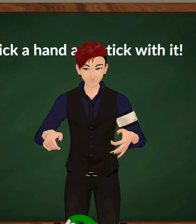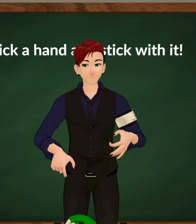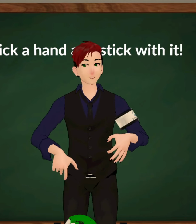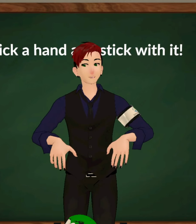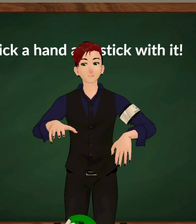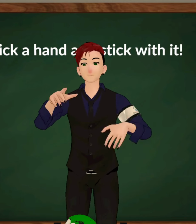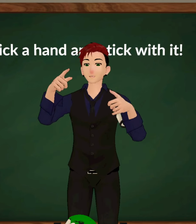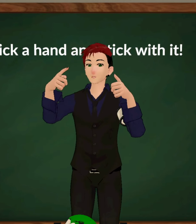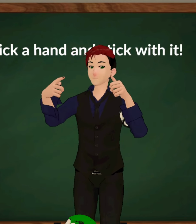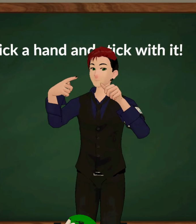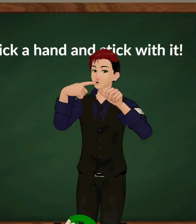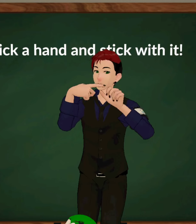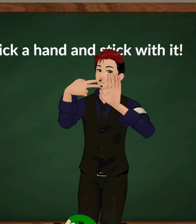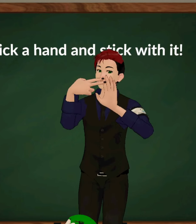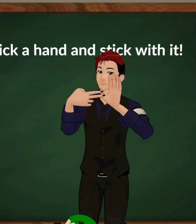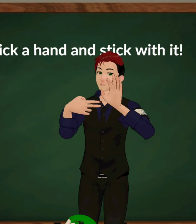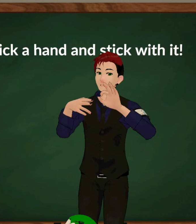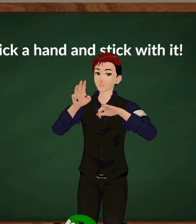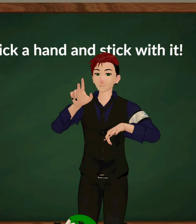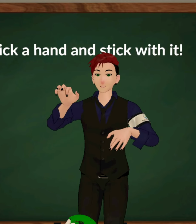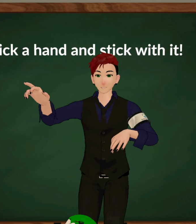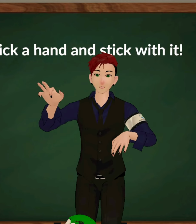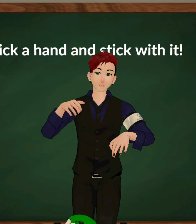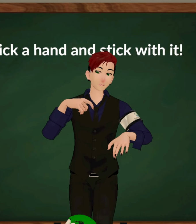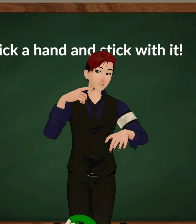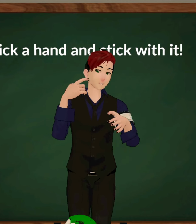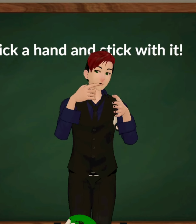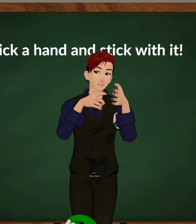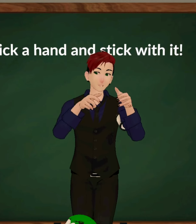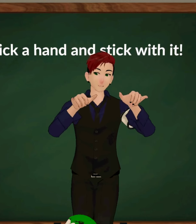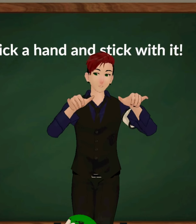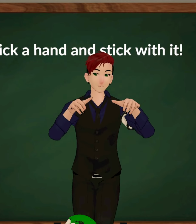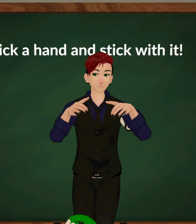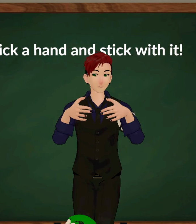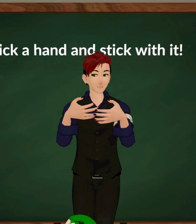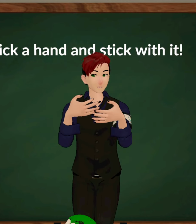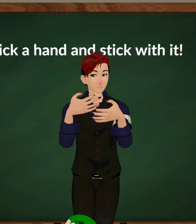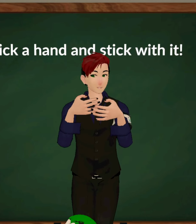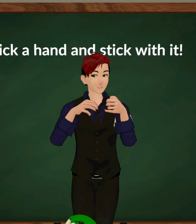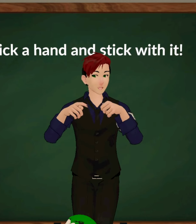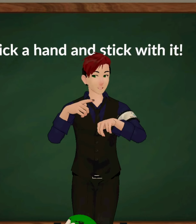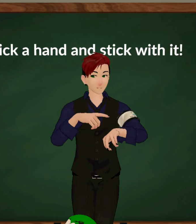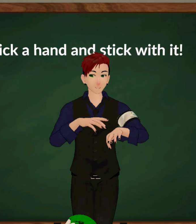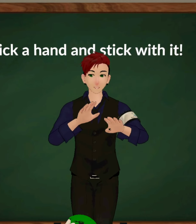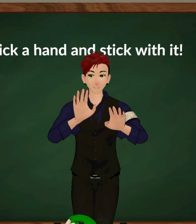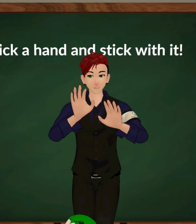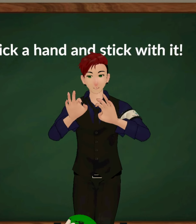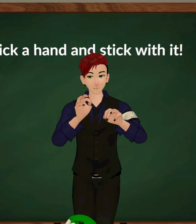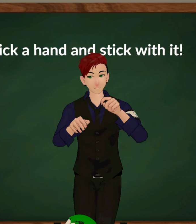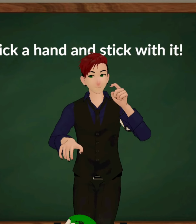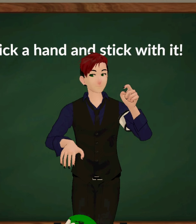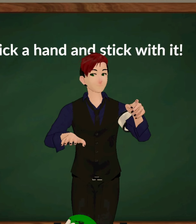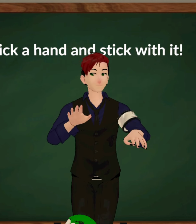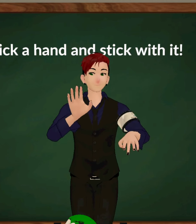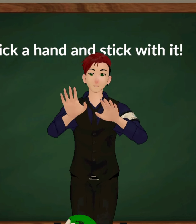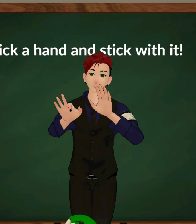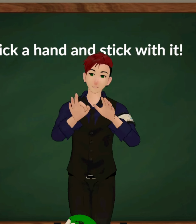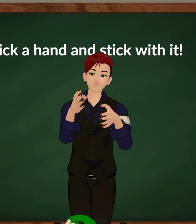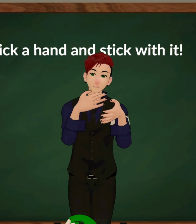All right. So, first rule of fingerspelling that I see happen with newbies all the time that I have to fix. You need to pick